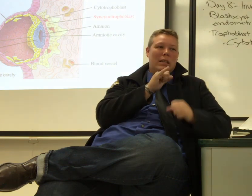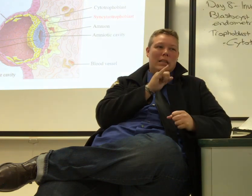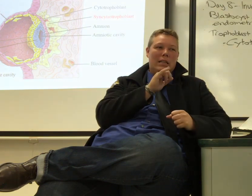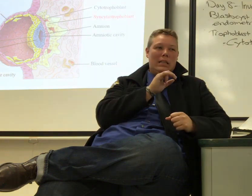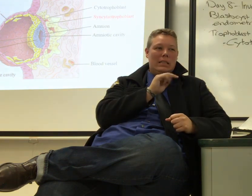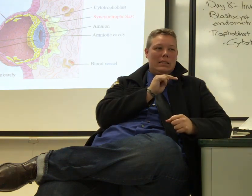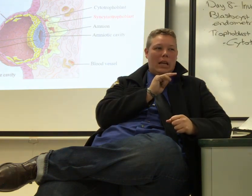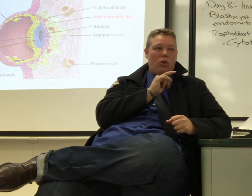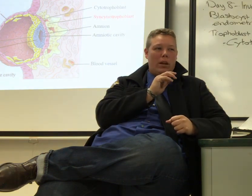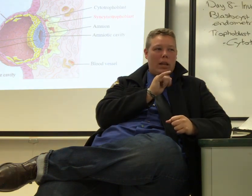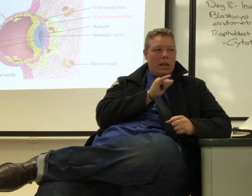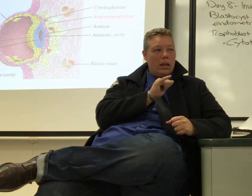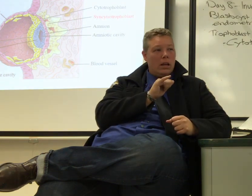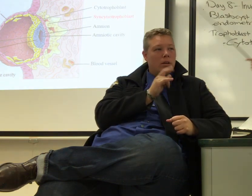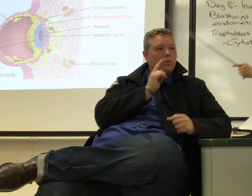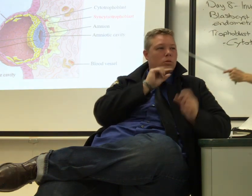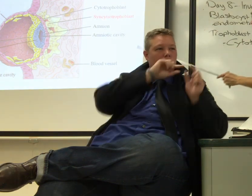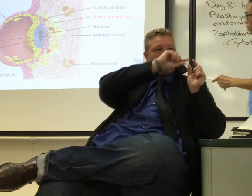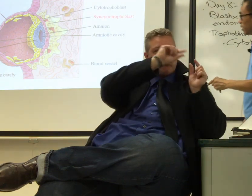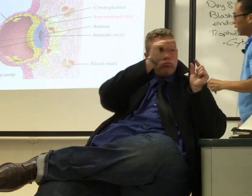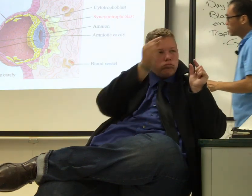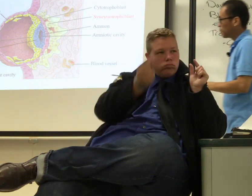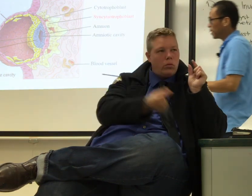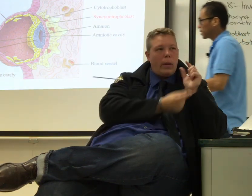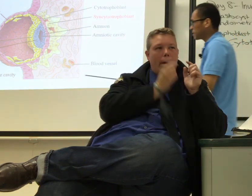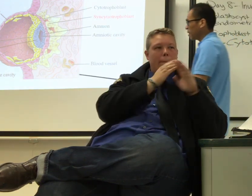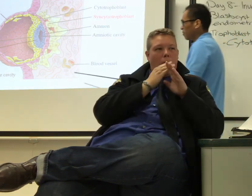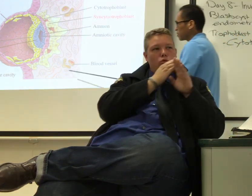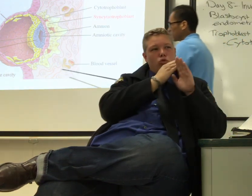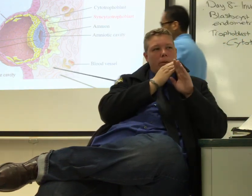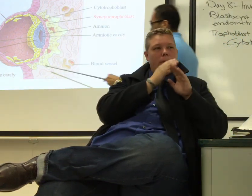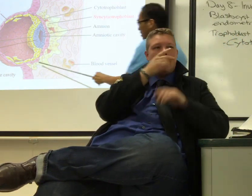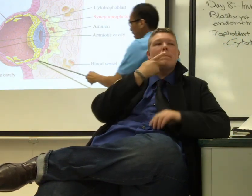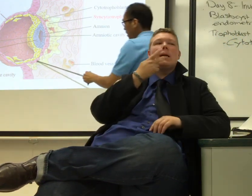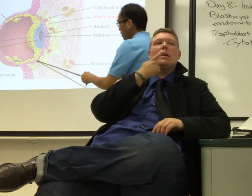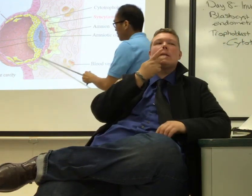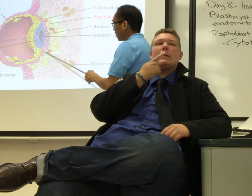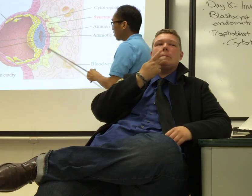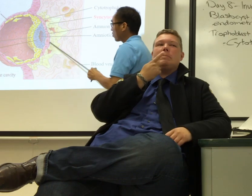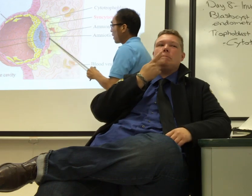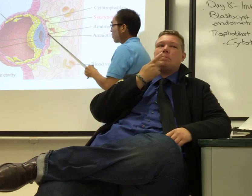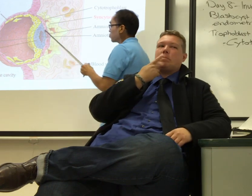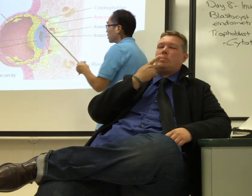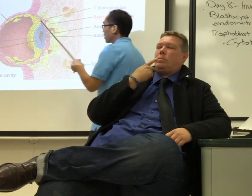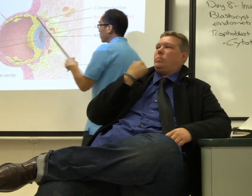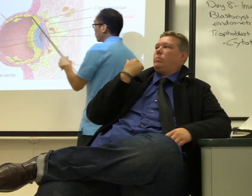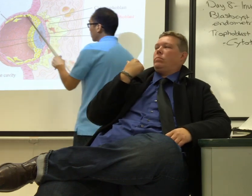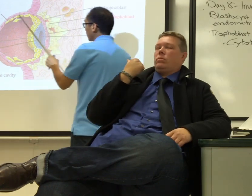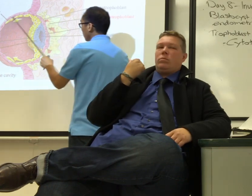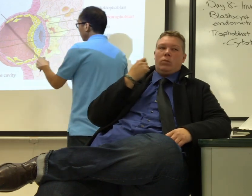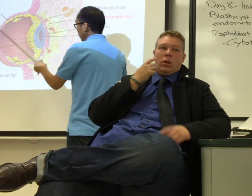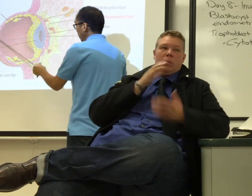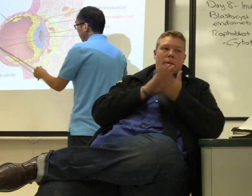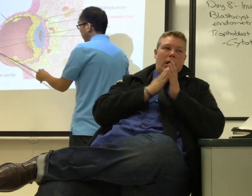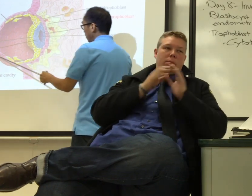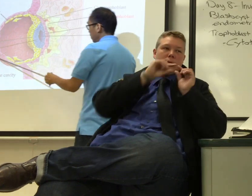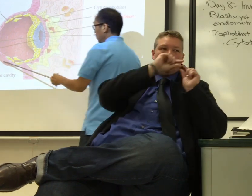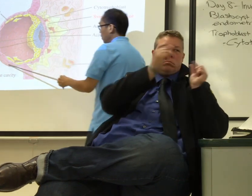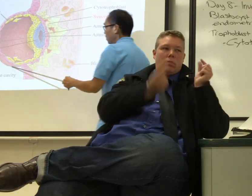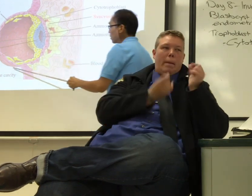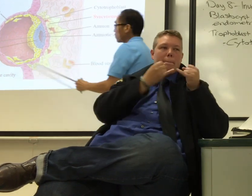a cellular boundary all the way around. It's the pink cells maintaining a cellular boundary.